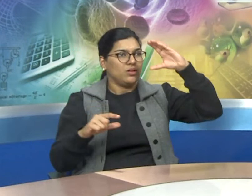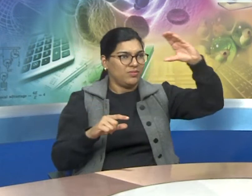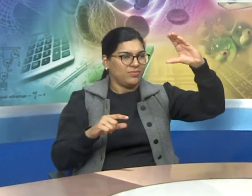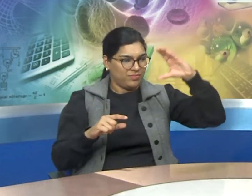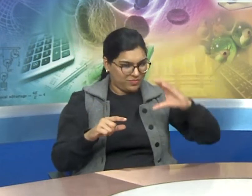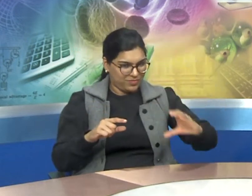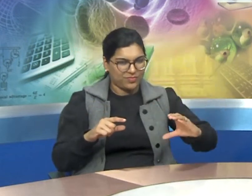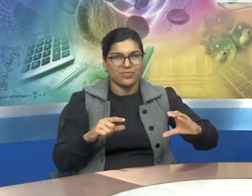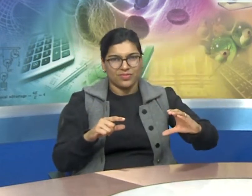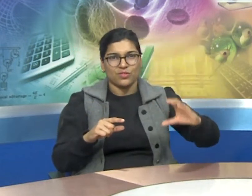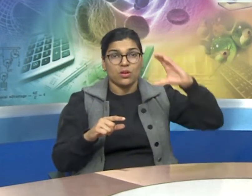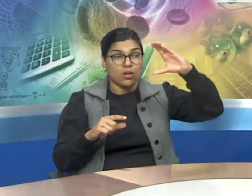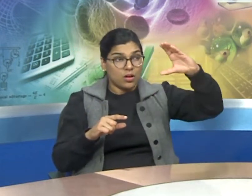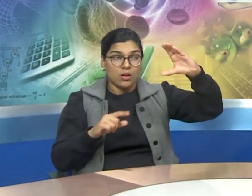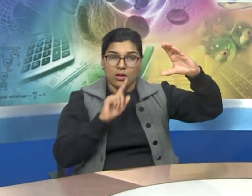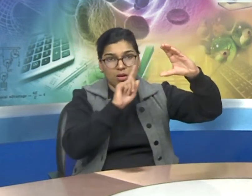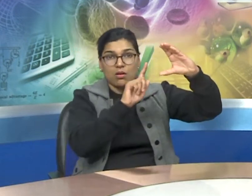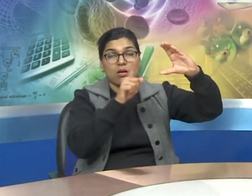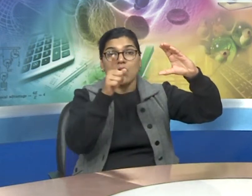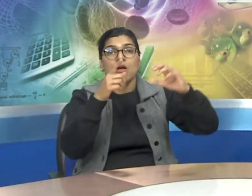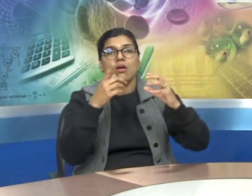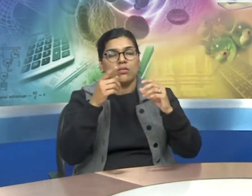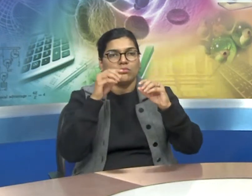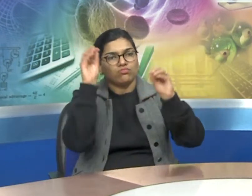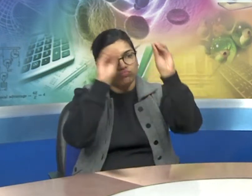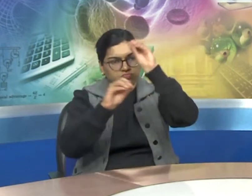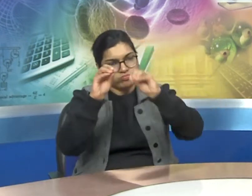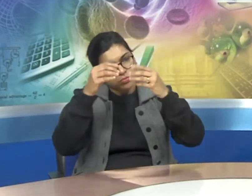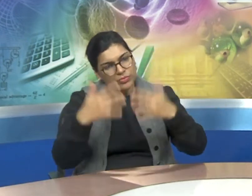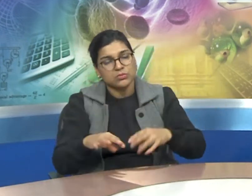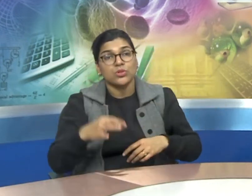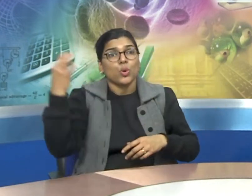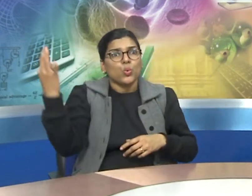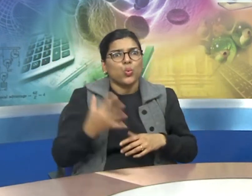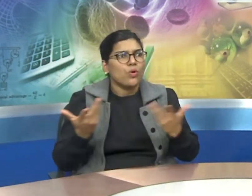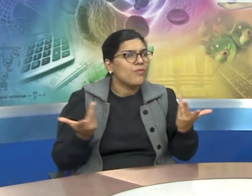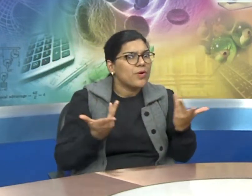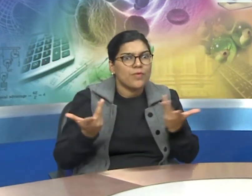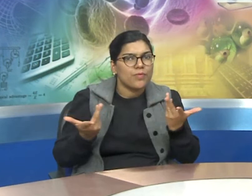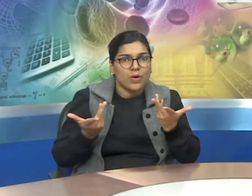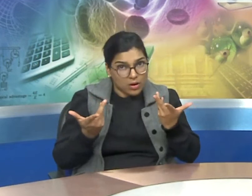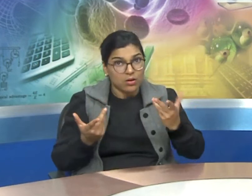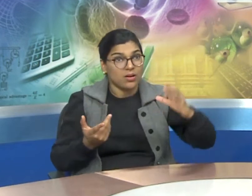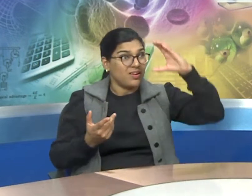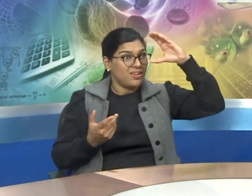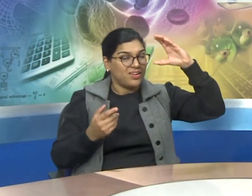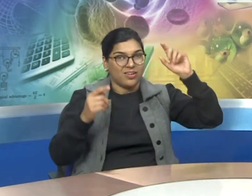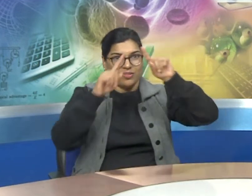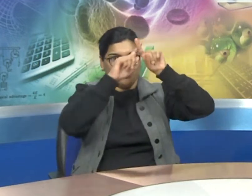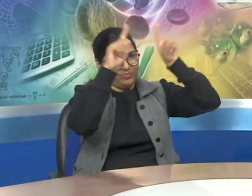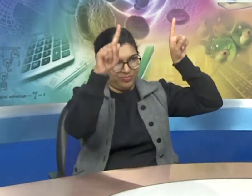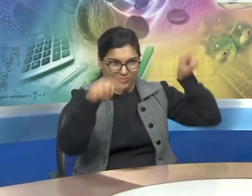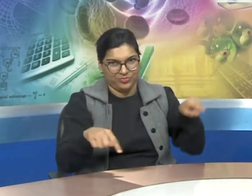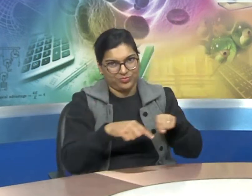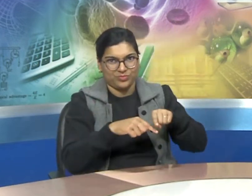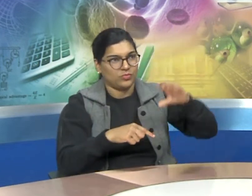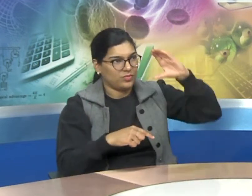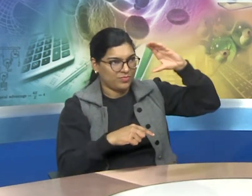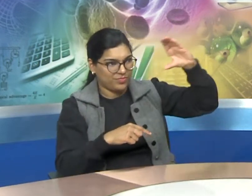Okay, when you open your slide and you have written your content, you have already put your